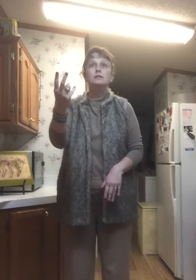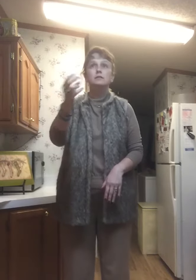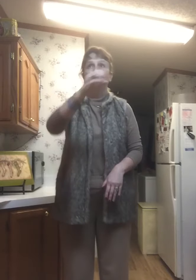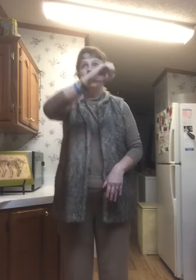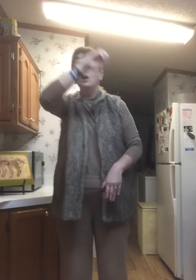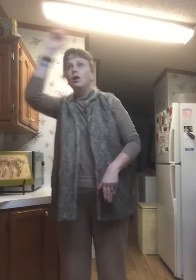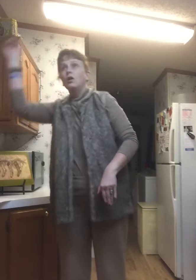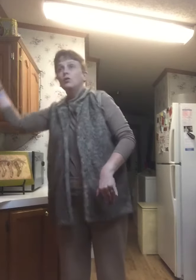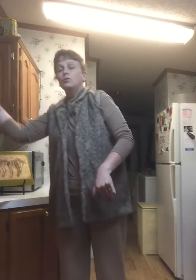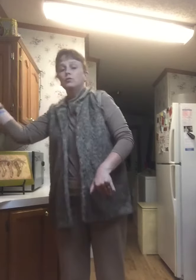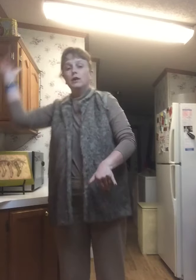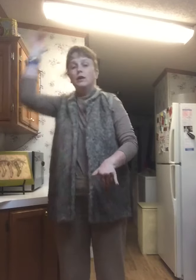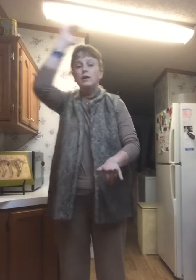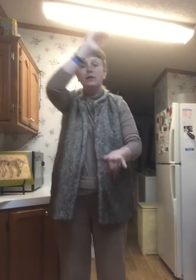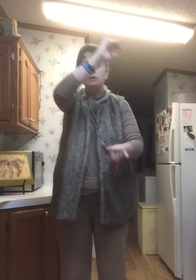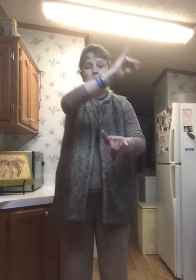voices, oh, night